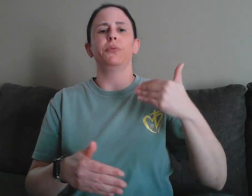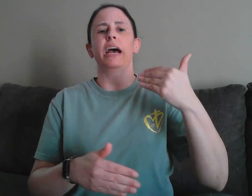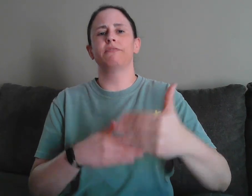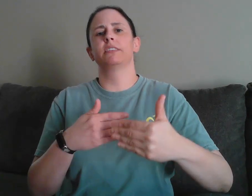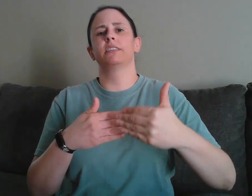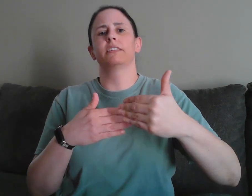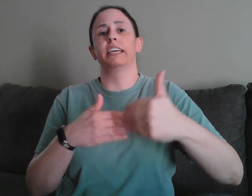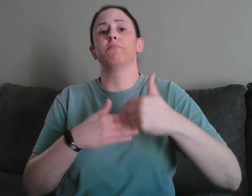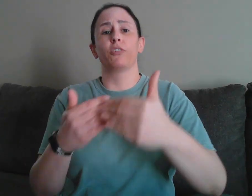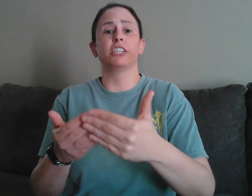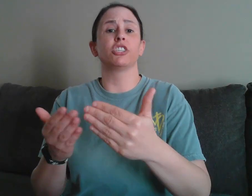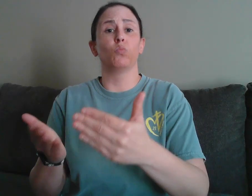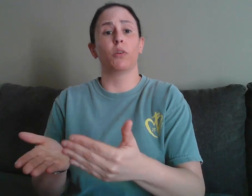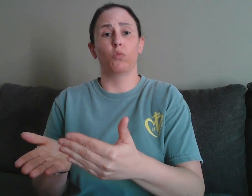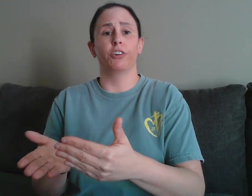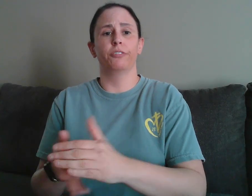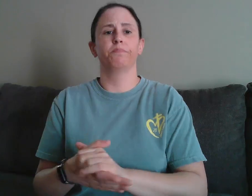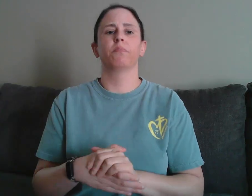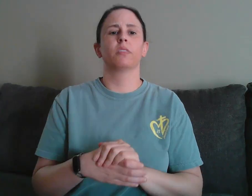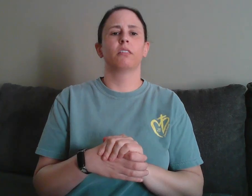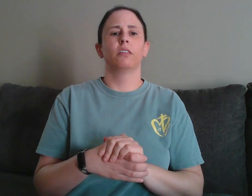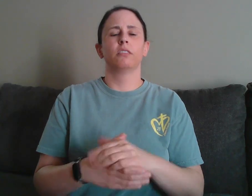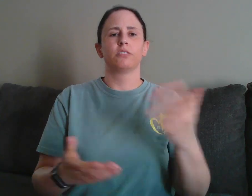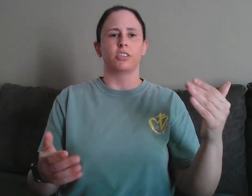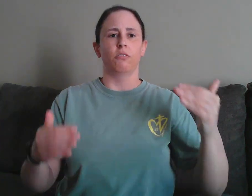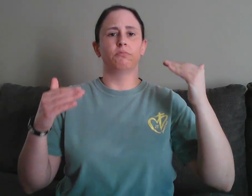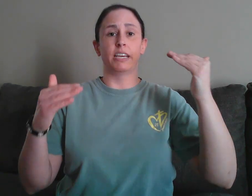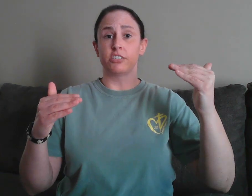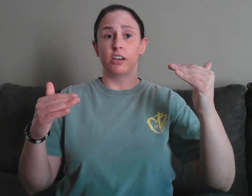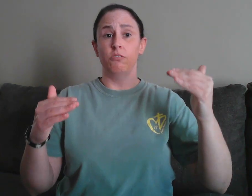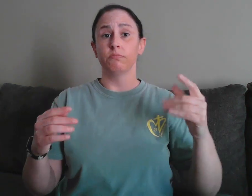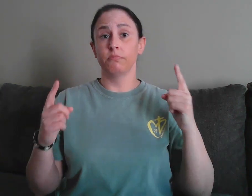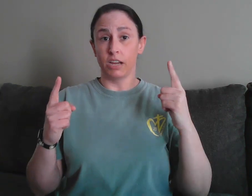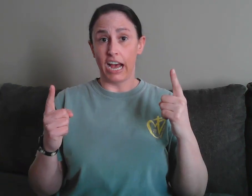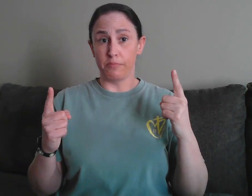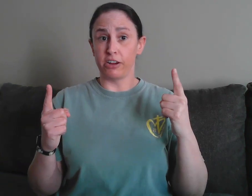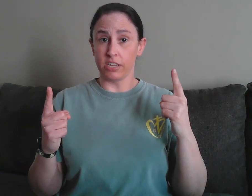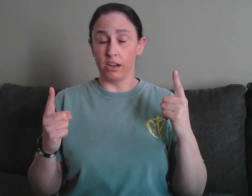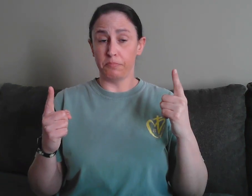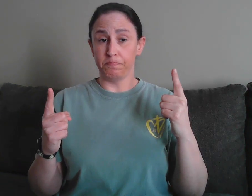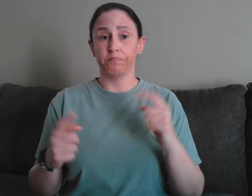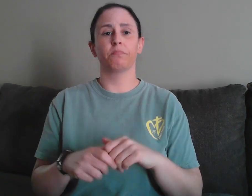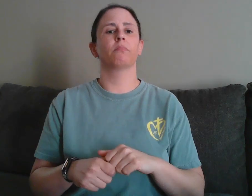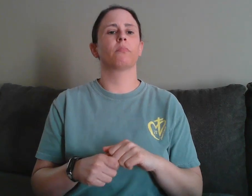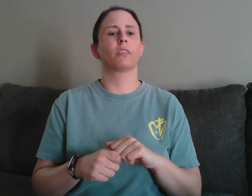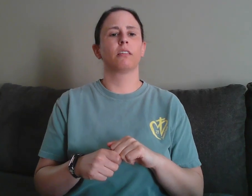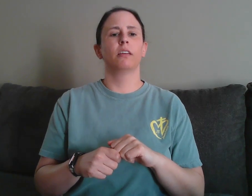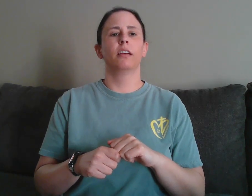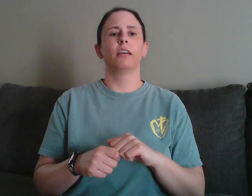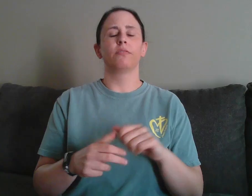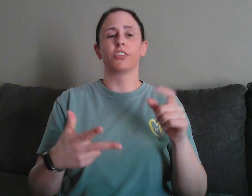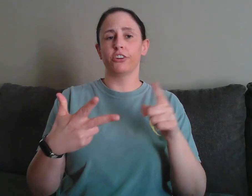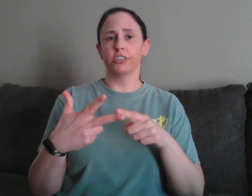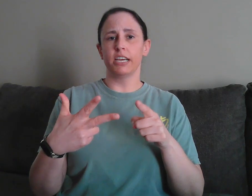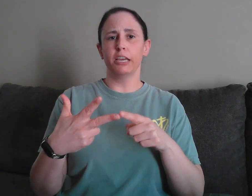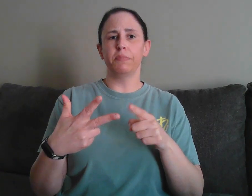have to give more than just one word. So yes, no, eyebrows up. The third type